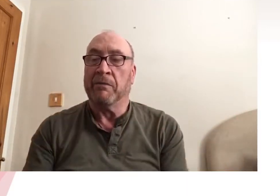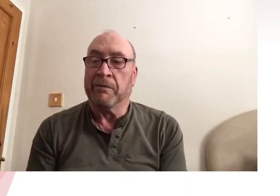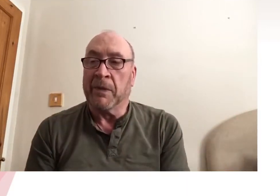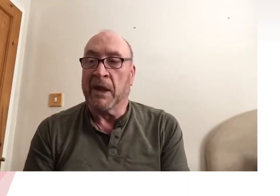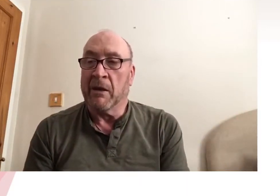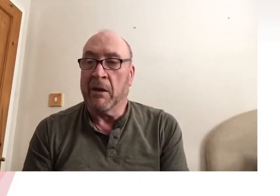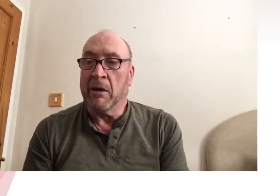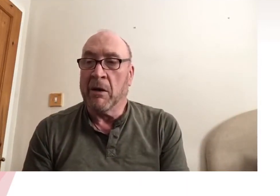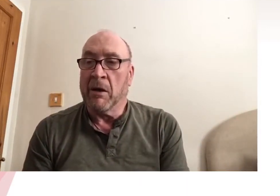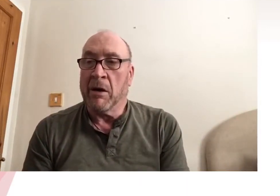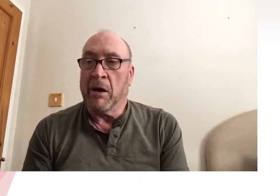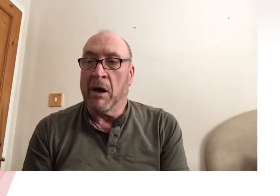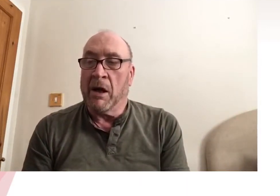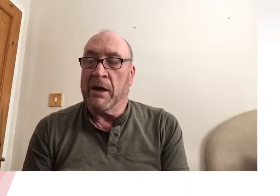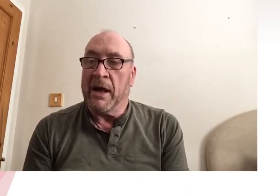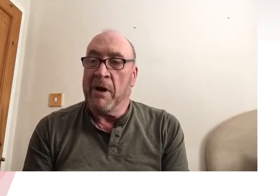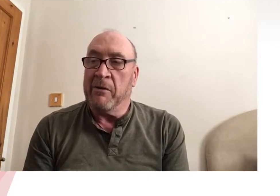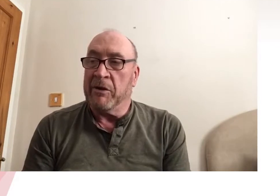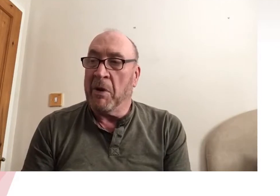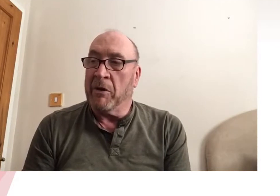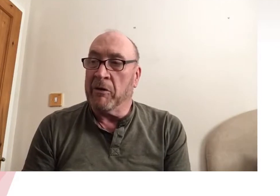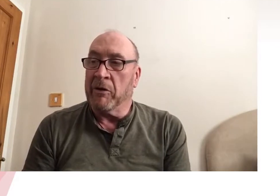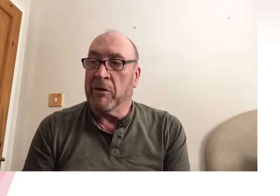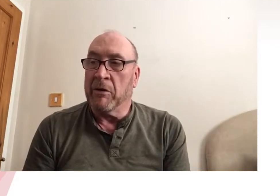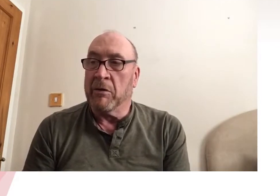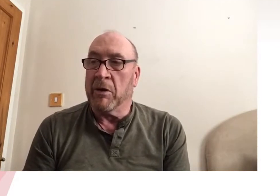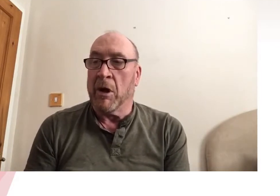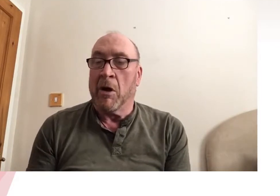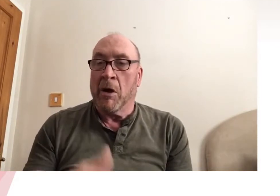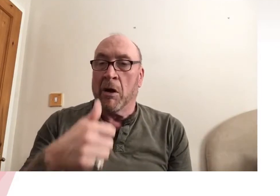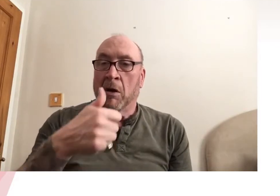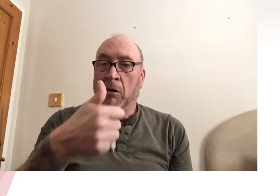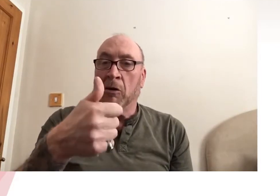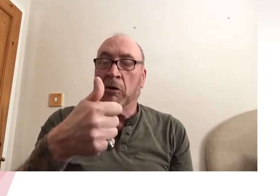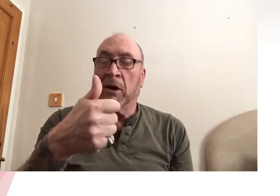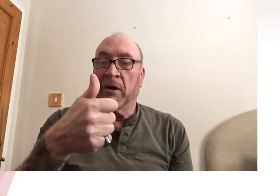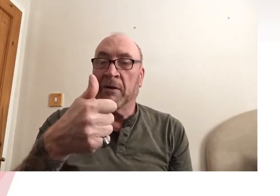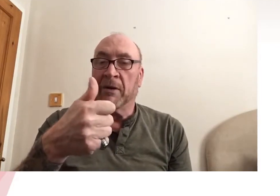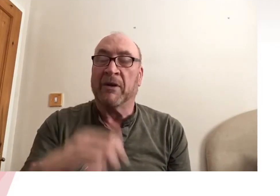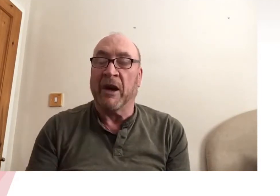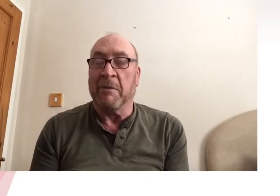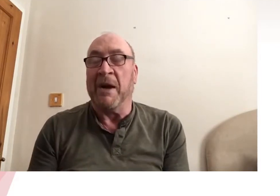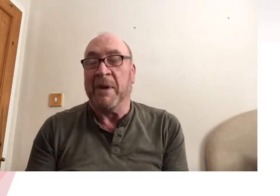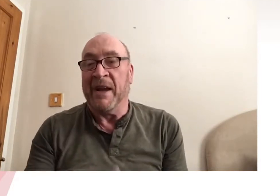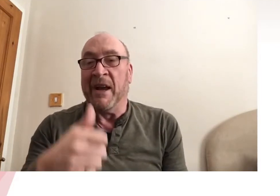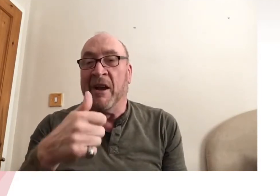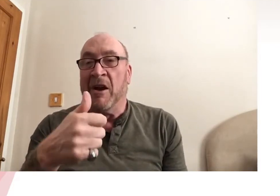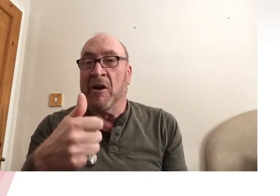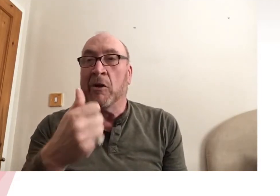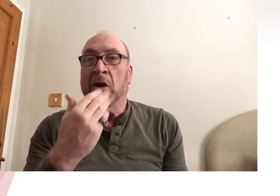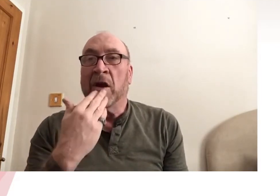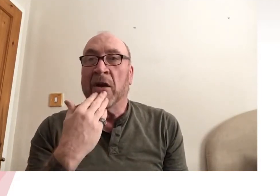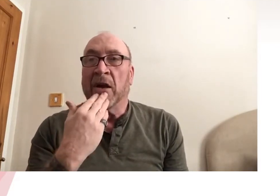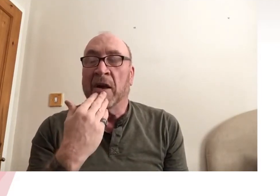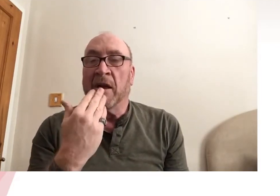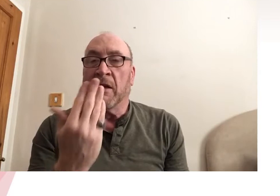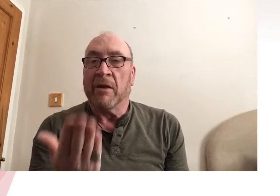you?" Now they may respond, "Good." So maybe,